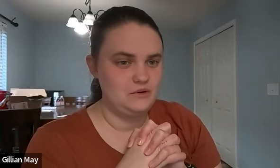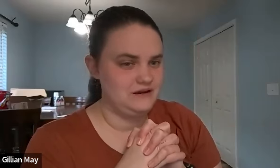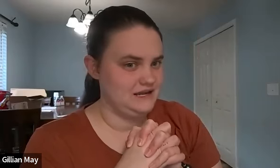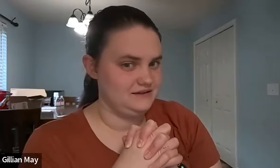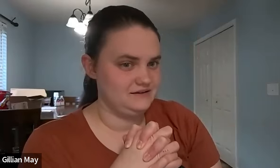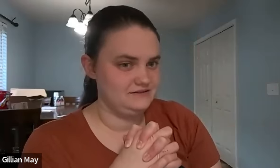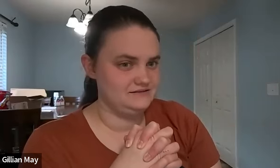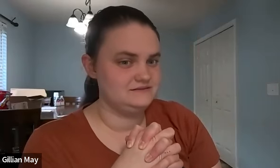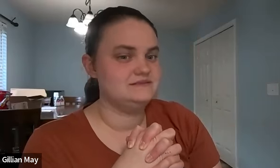Morning.